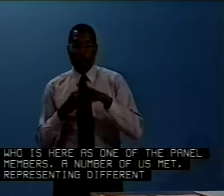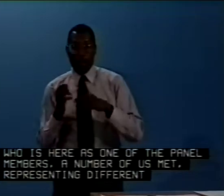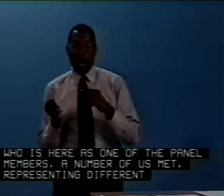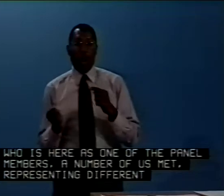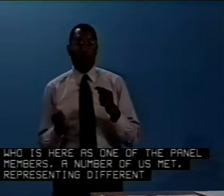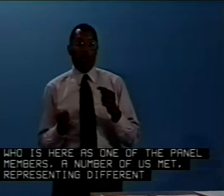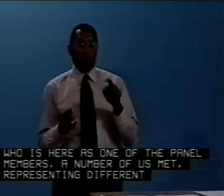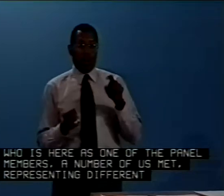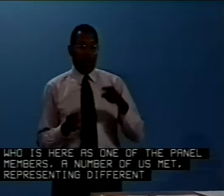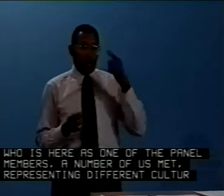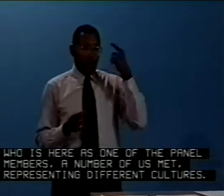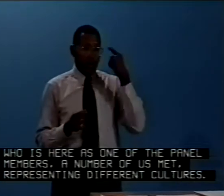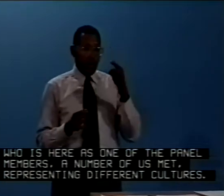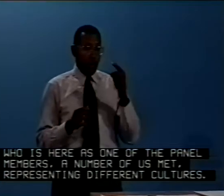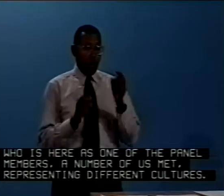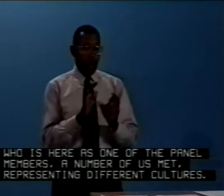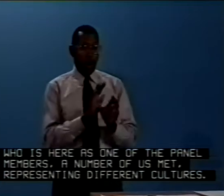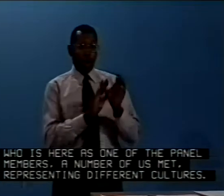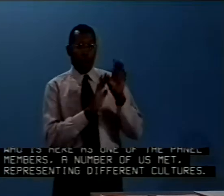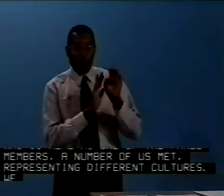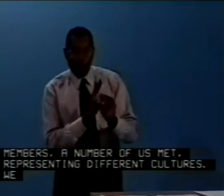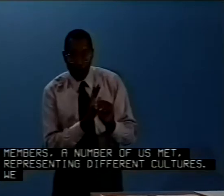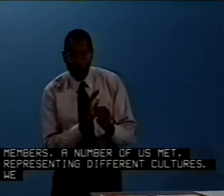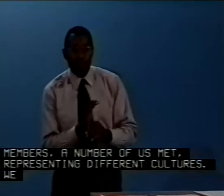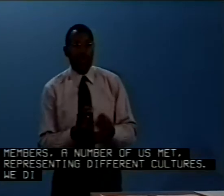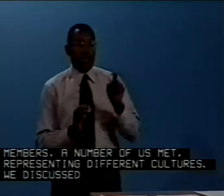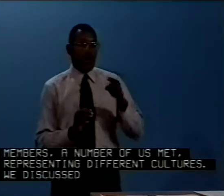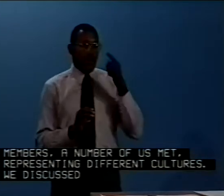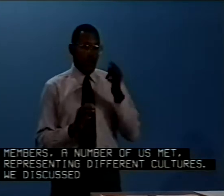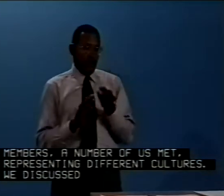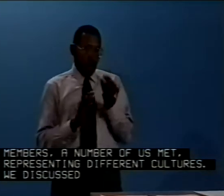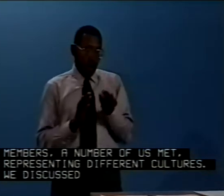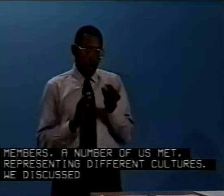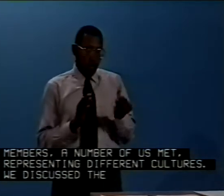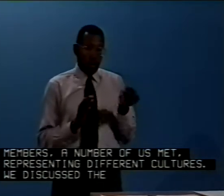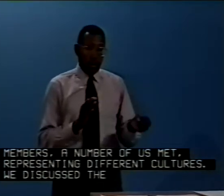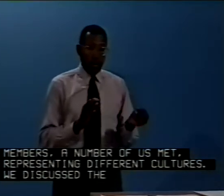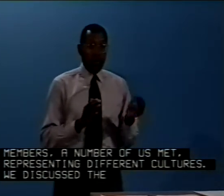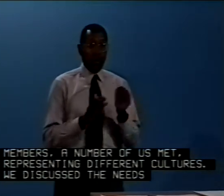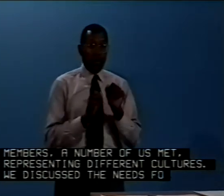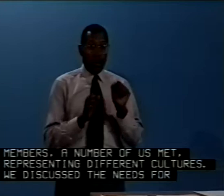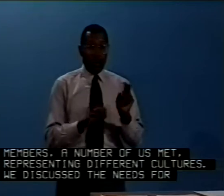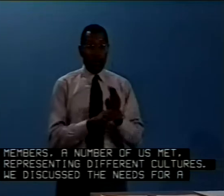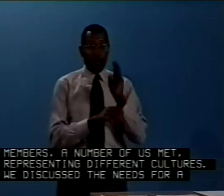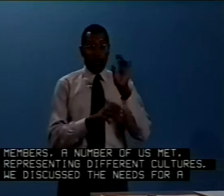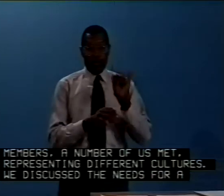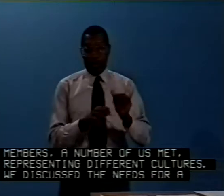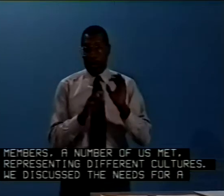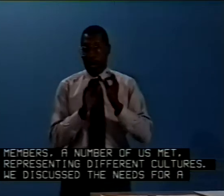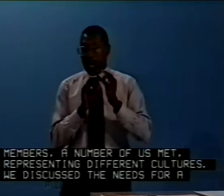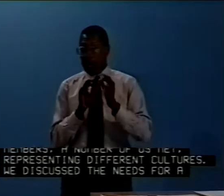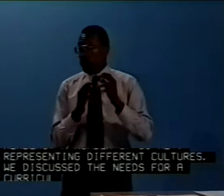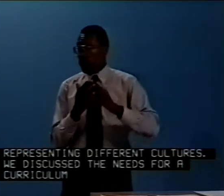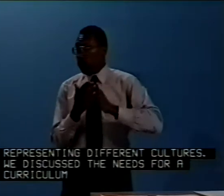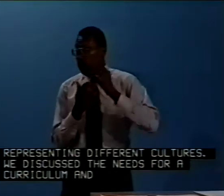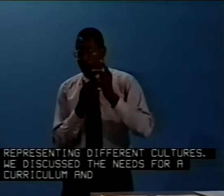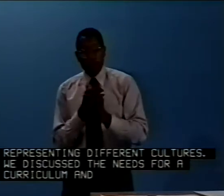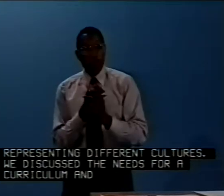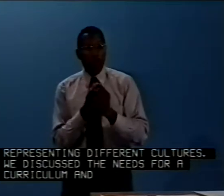We discussed the needs for a curriculum and for materials that can be used by interpreter